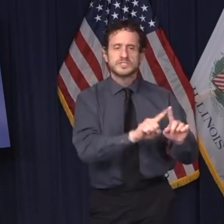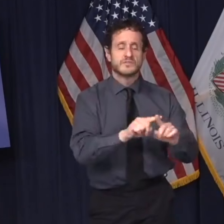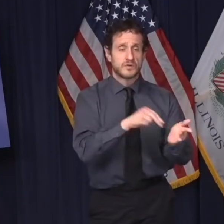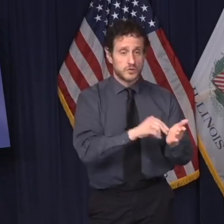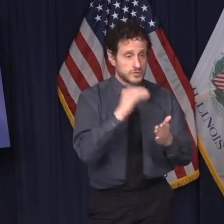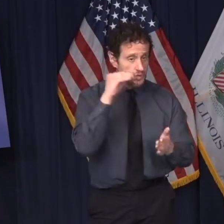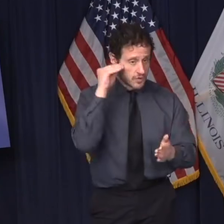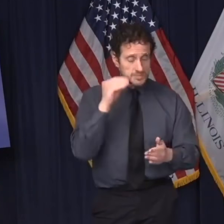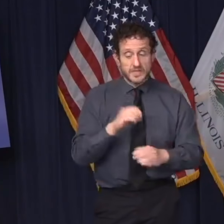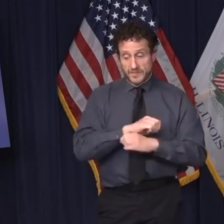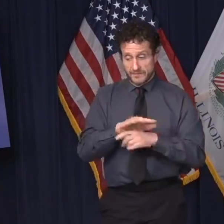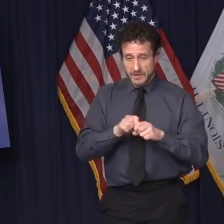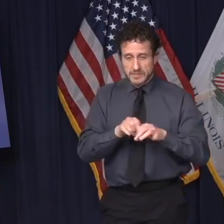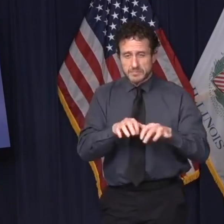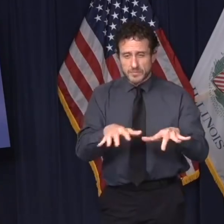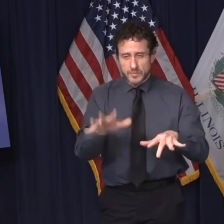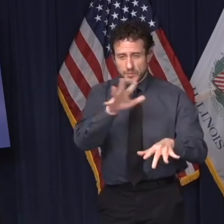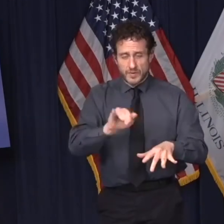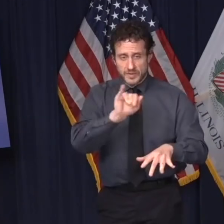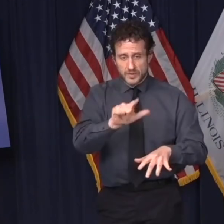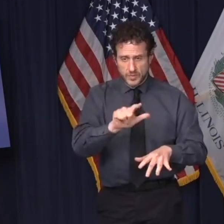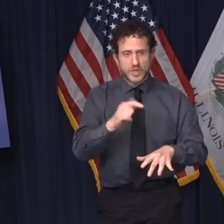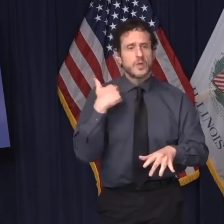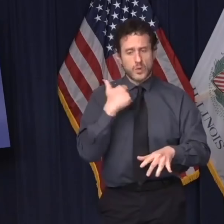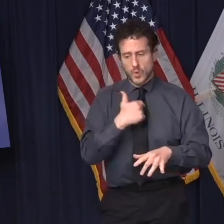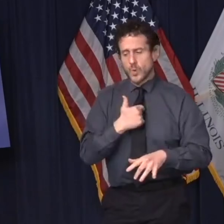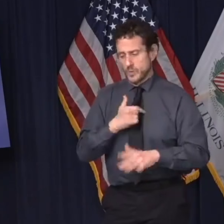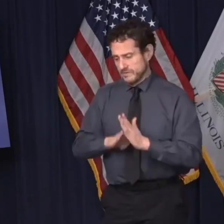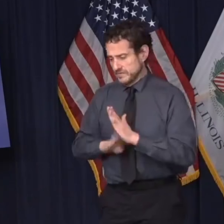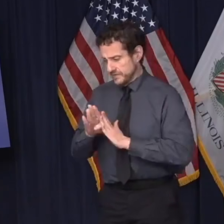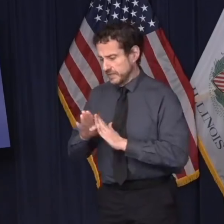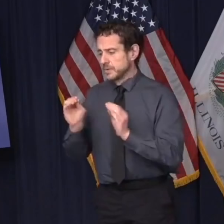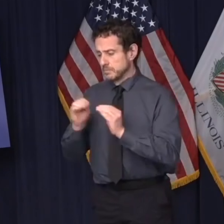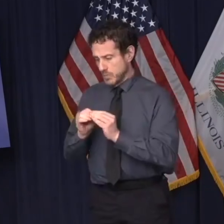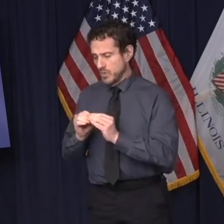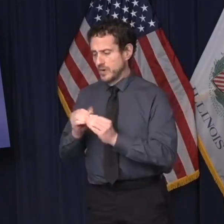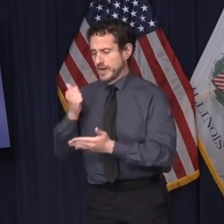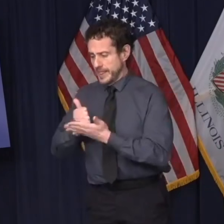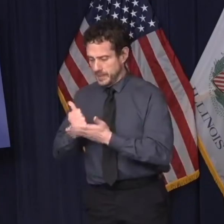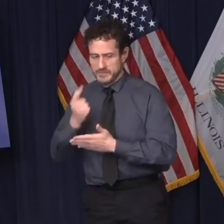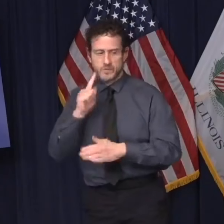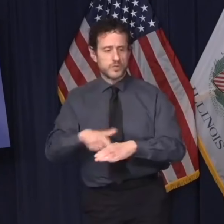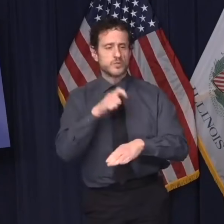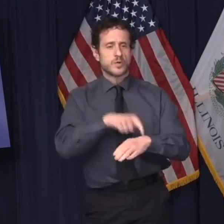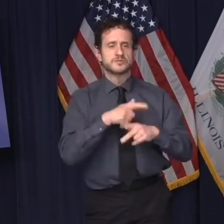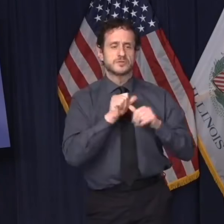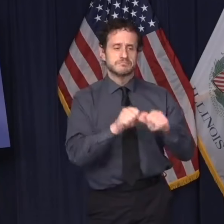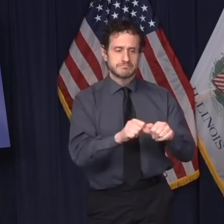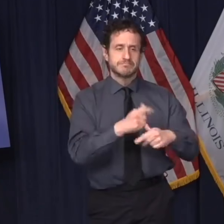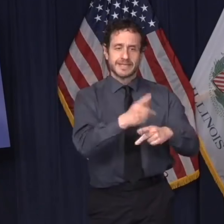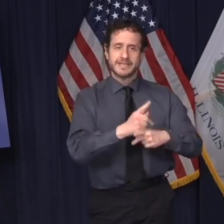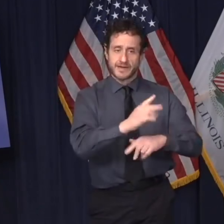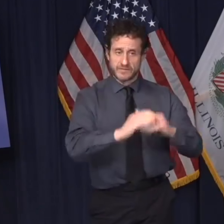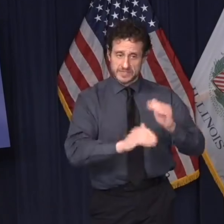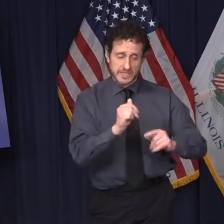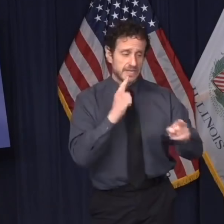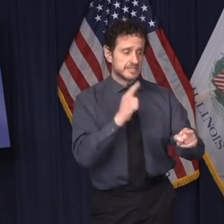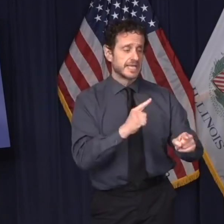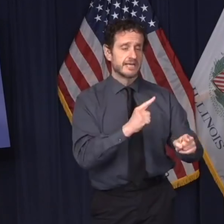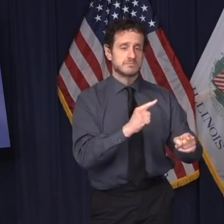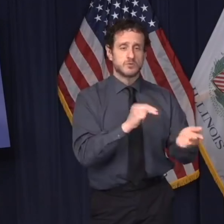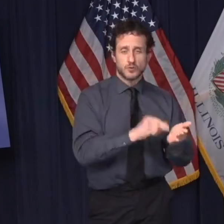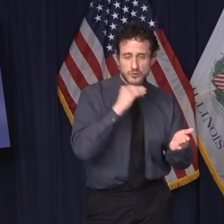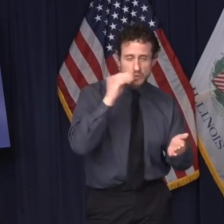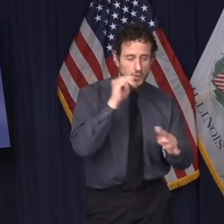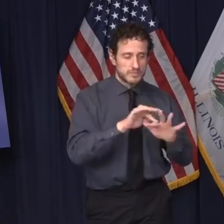too has our ability to support long-term care associations and individual facilities in protecting their residents and